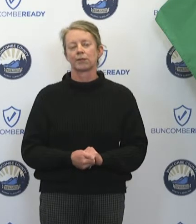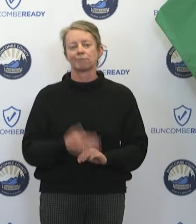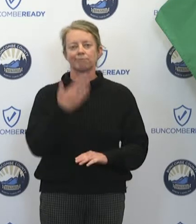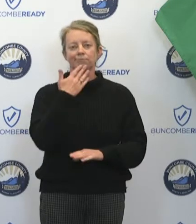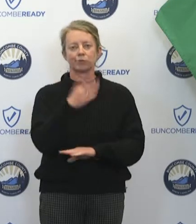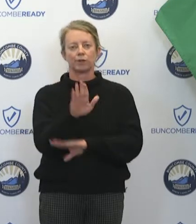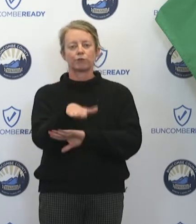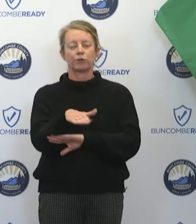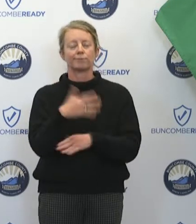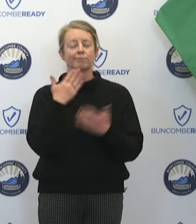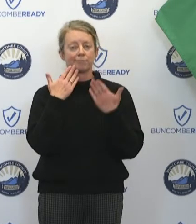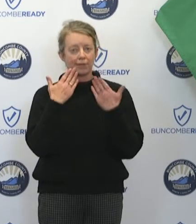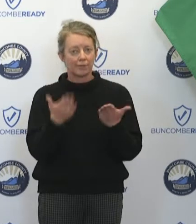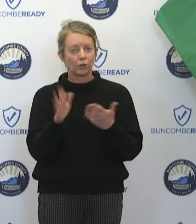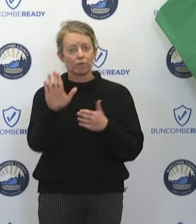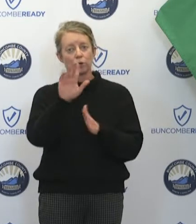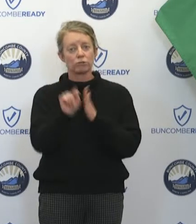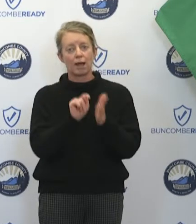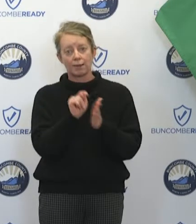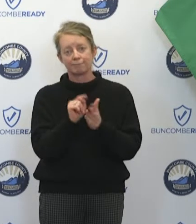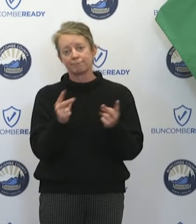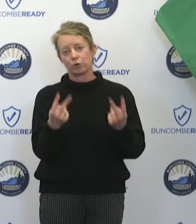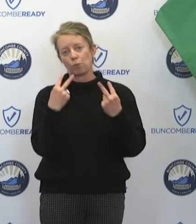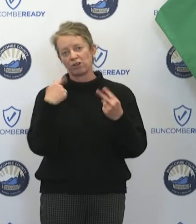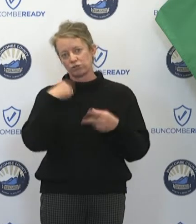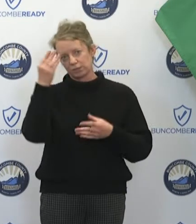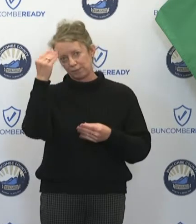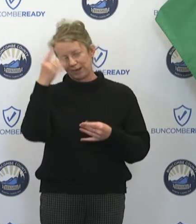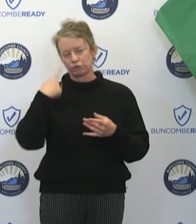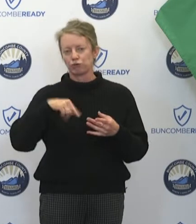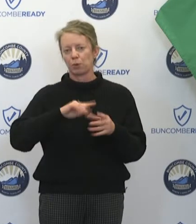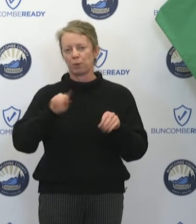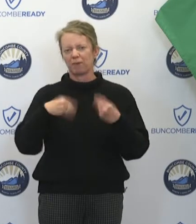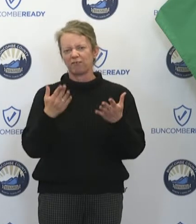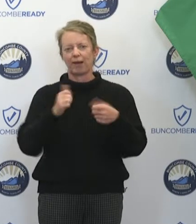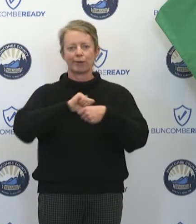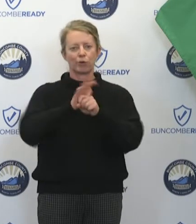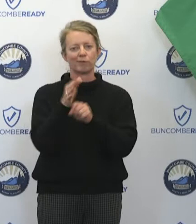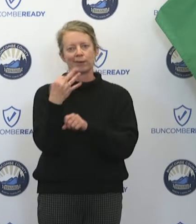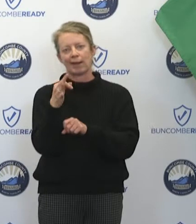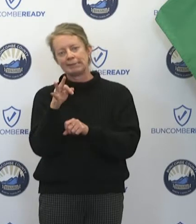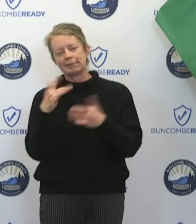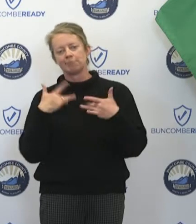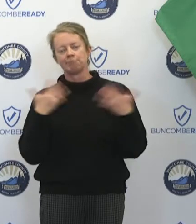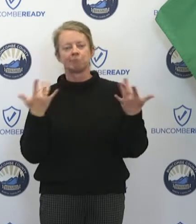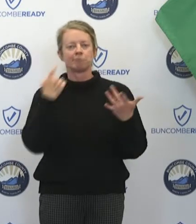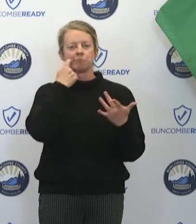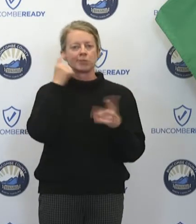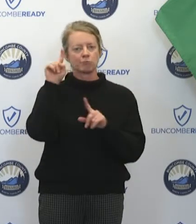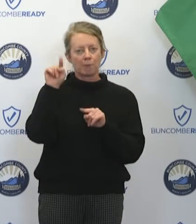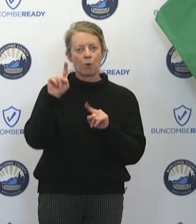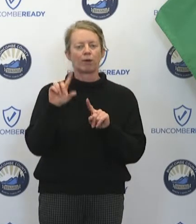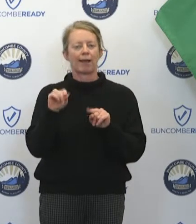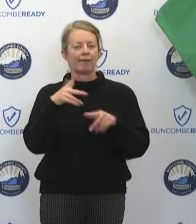Good afternoon and thank you for your time as we provide the COVID-19 situational report and vaccine